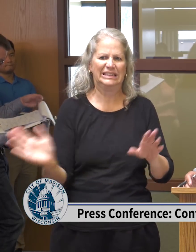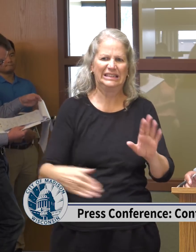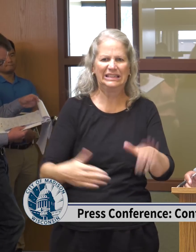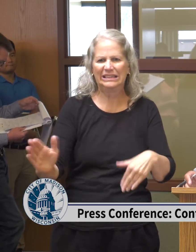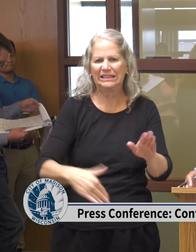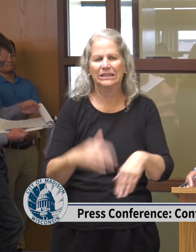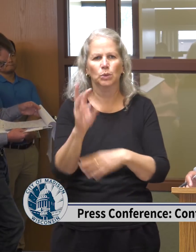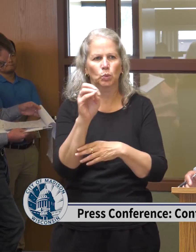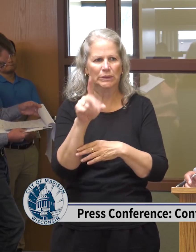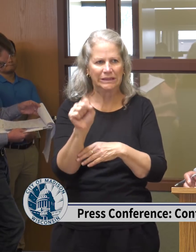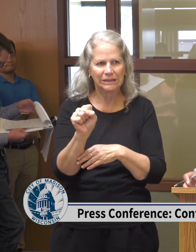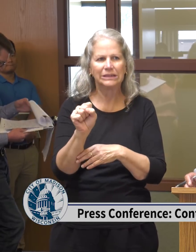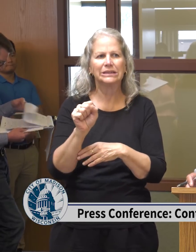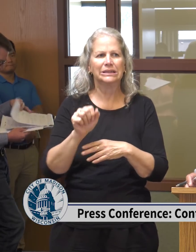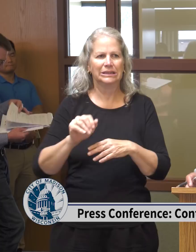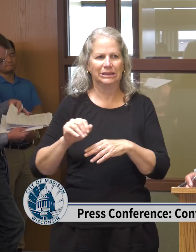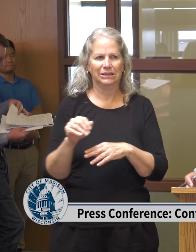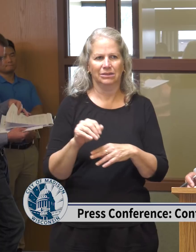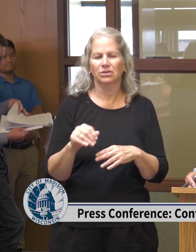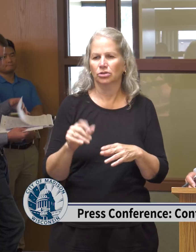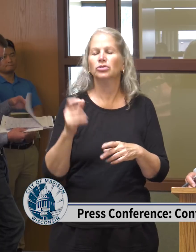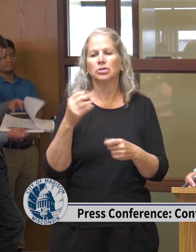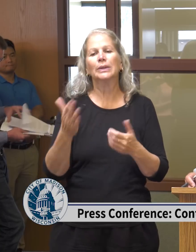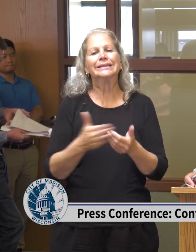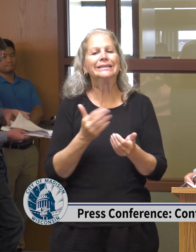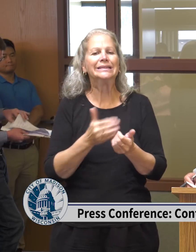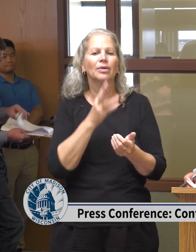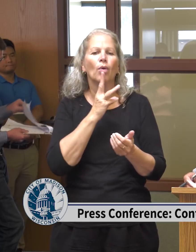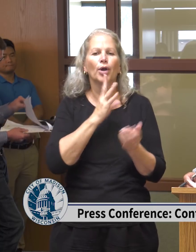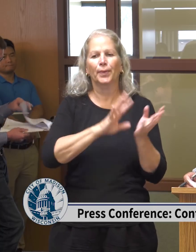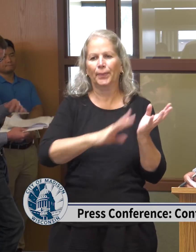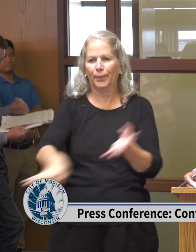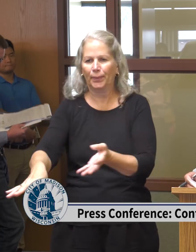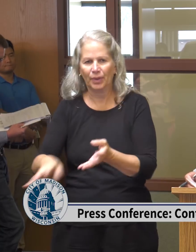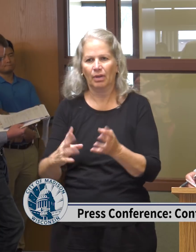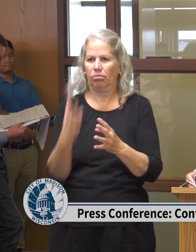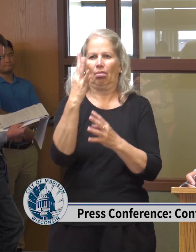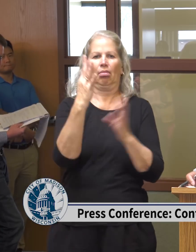away from us down the Yahara chain.